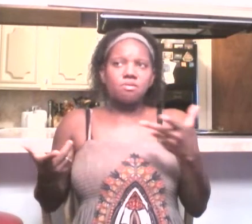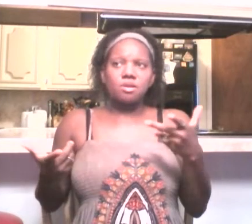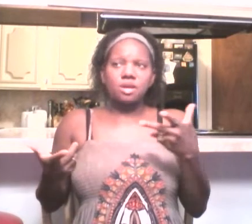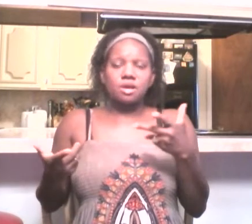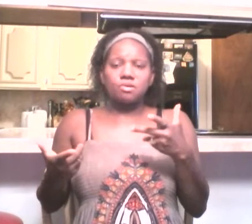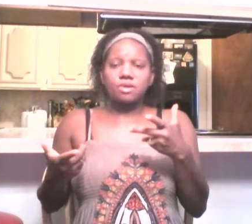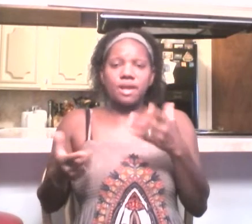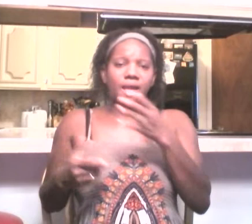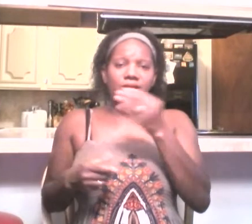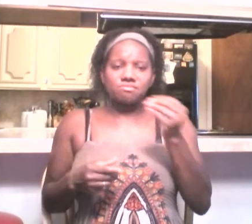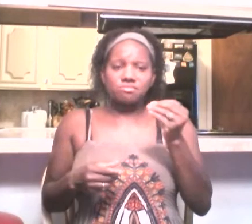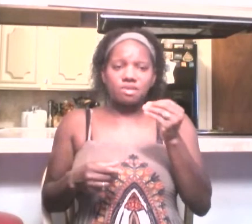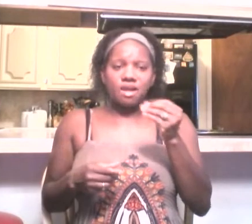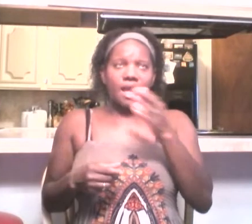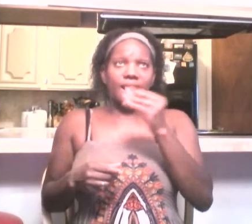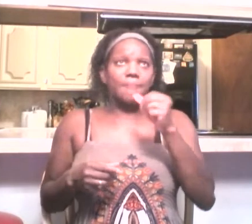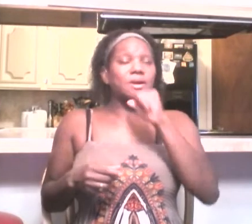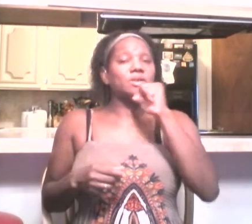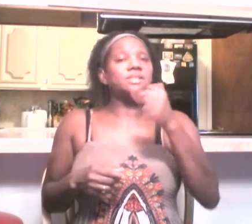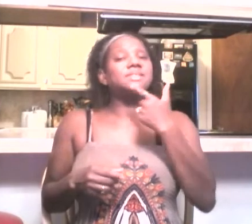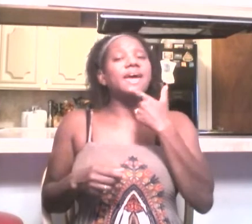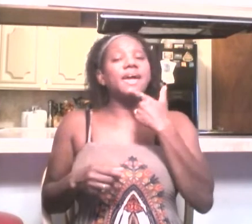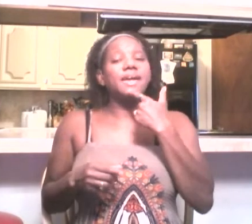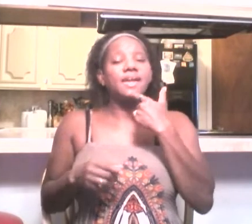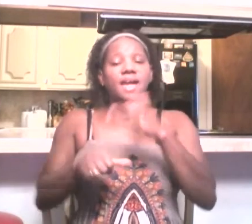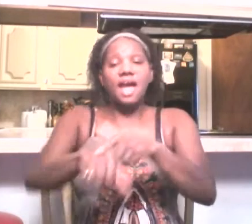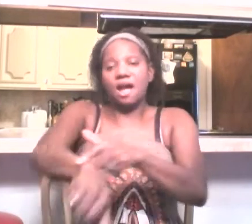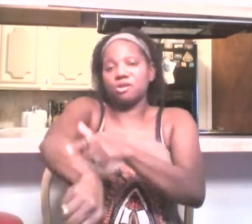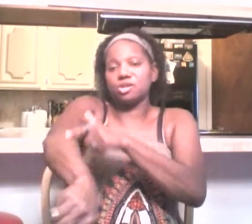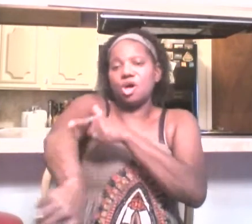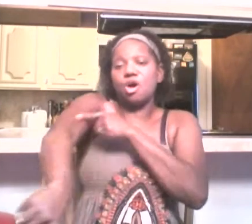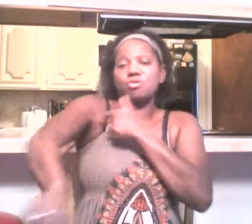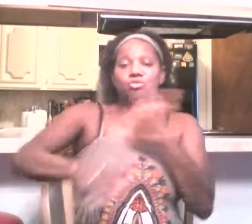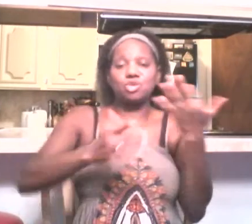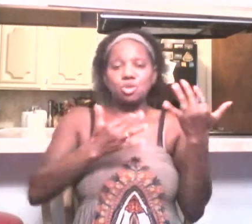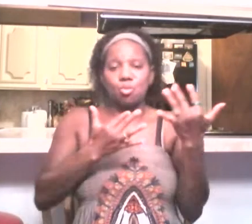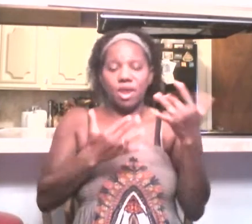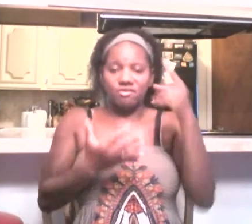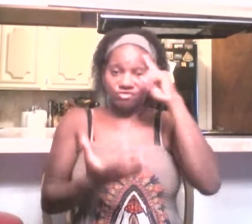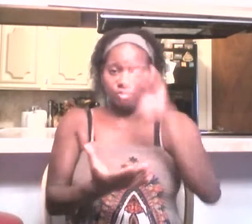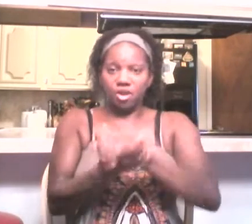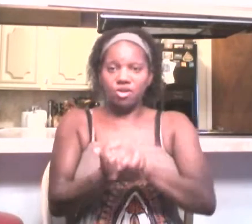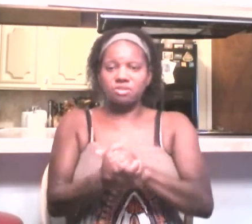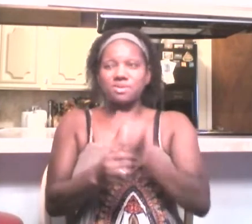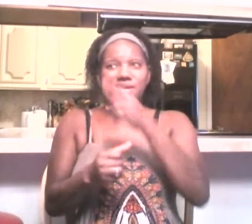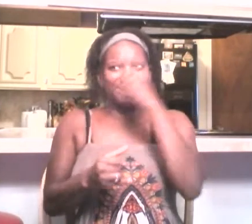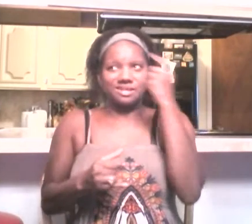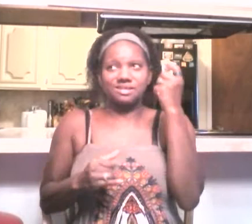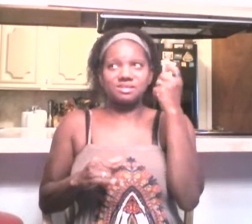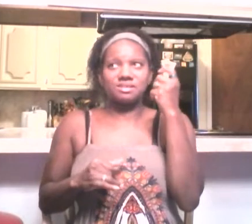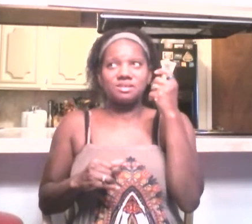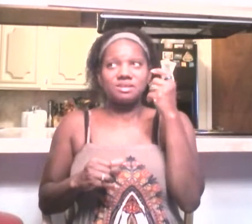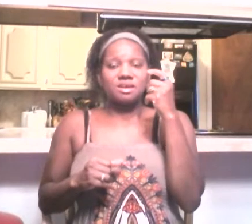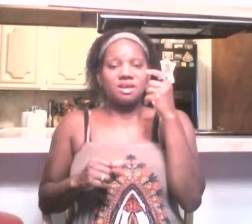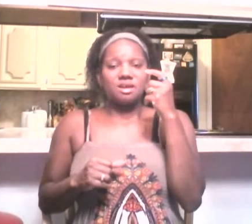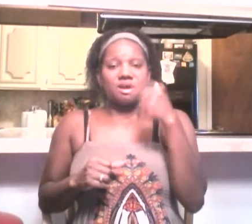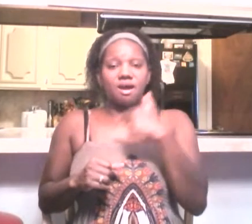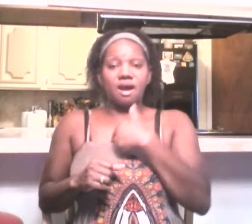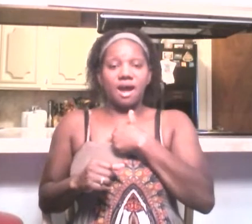You know, and I'm not going to say how long you should wait for marriage because